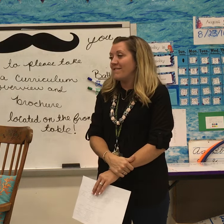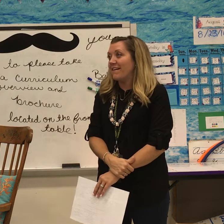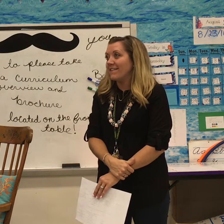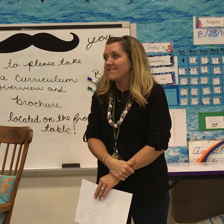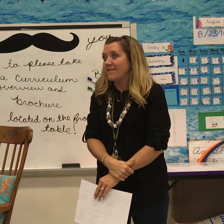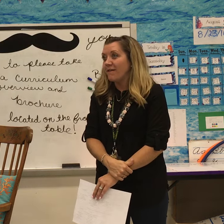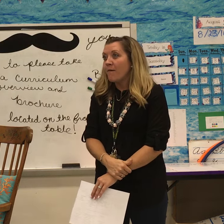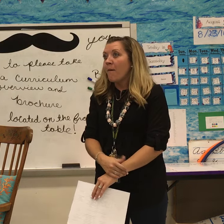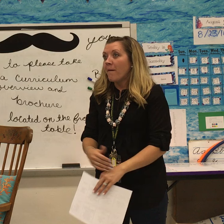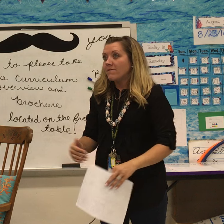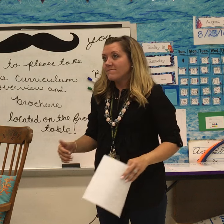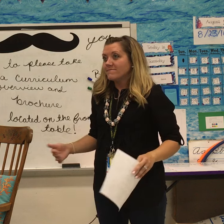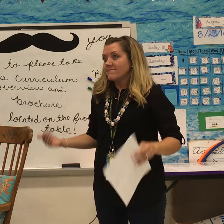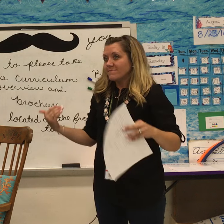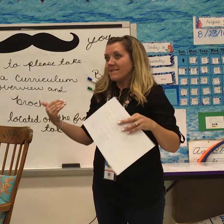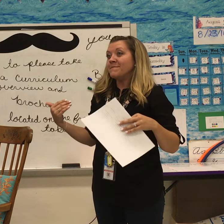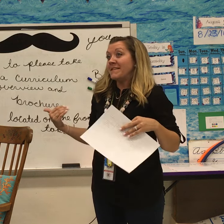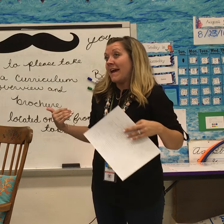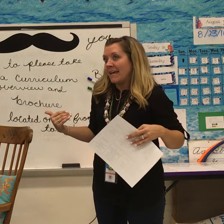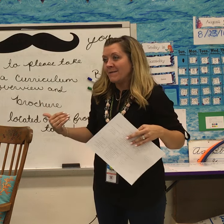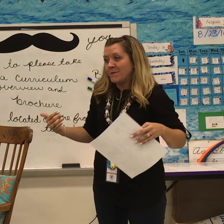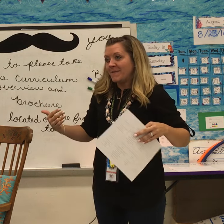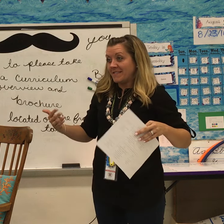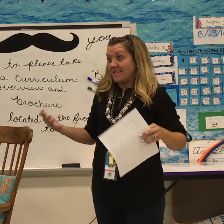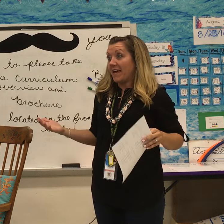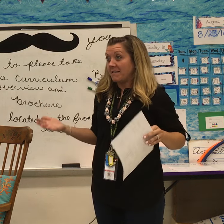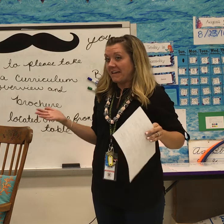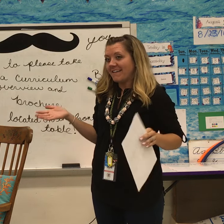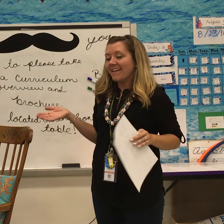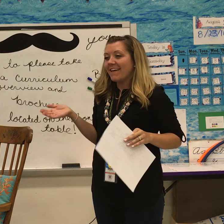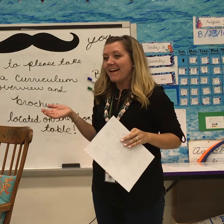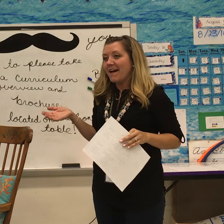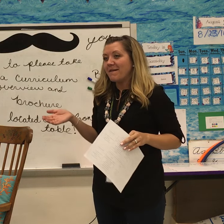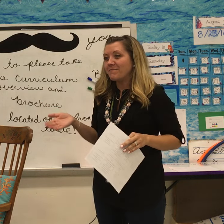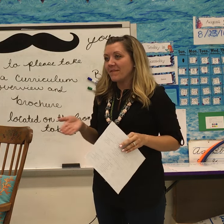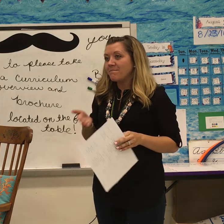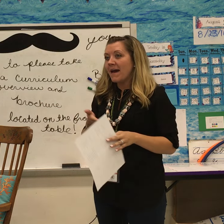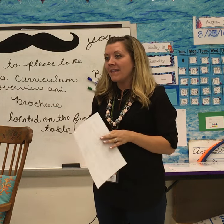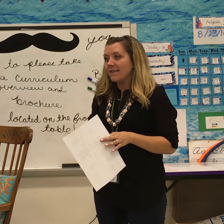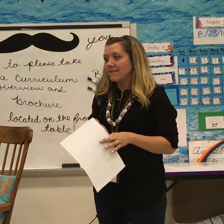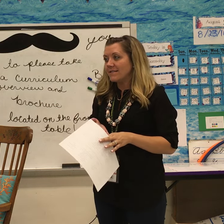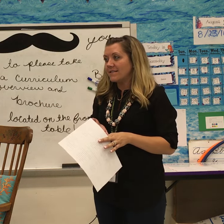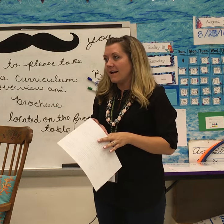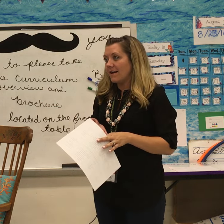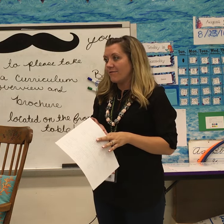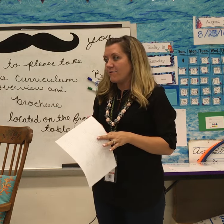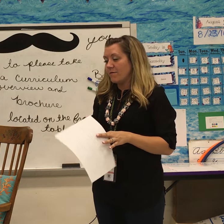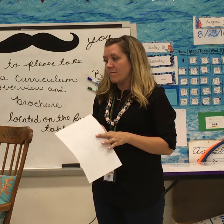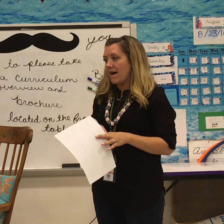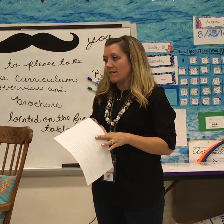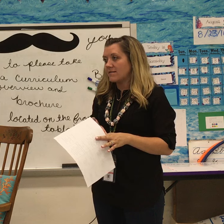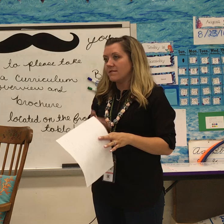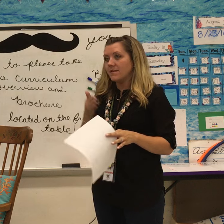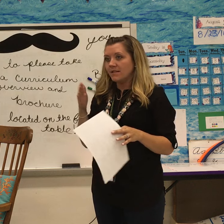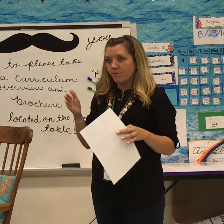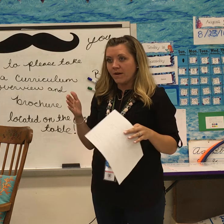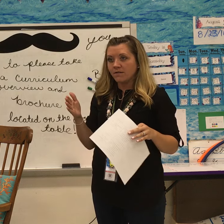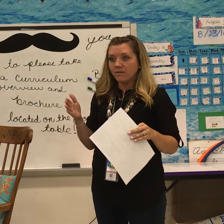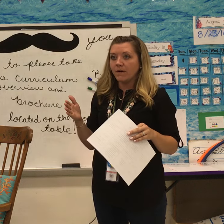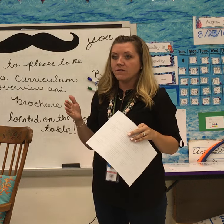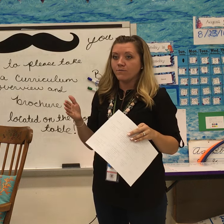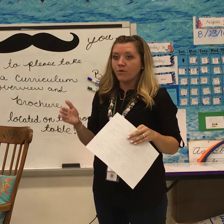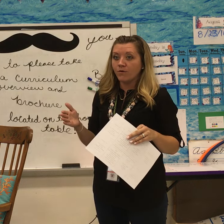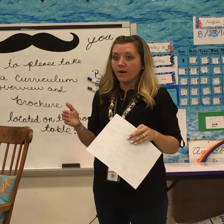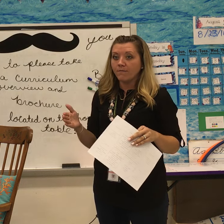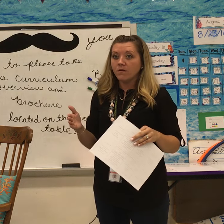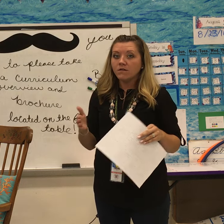We have, okay, so I'm the nagging one that's daily. Math is assigned for Moving Max. It's an